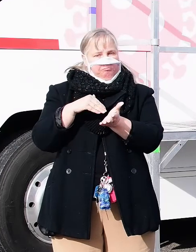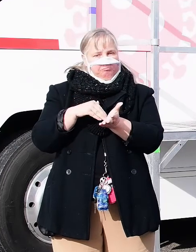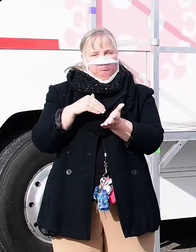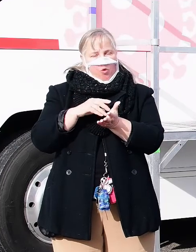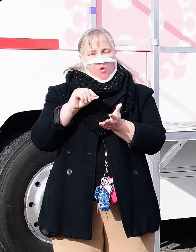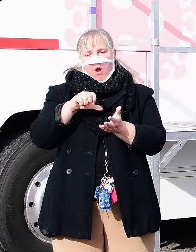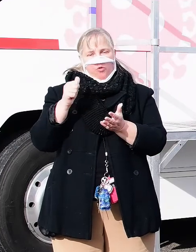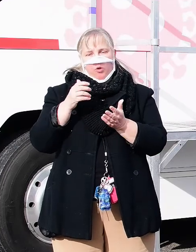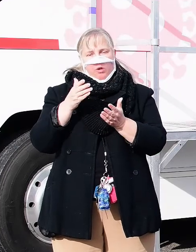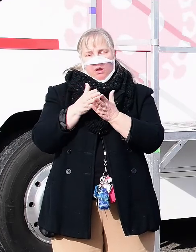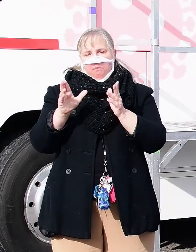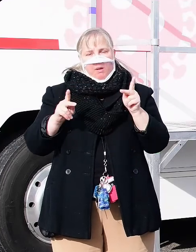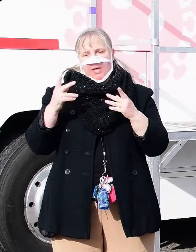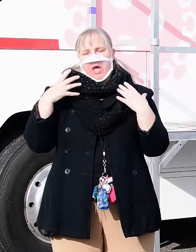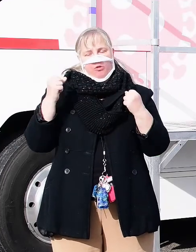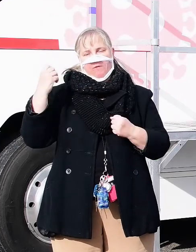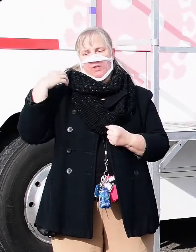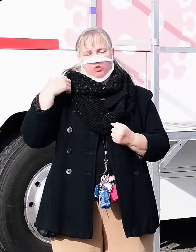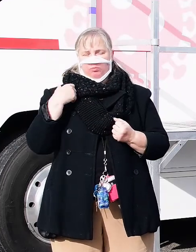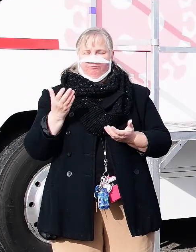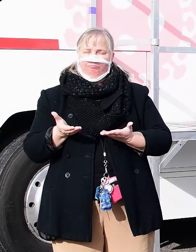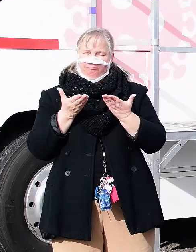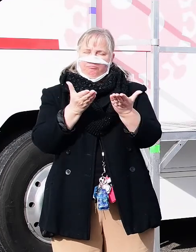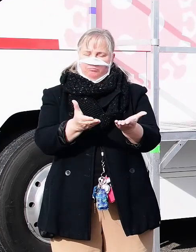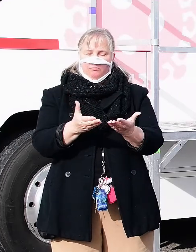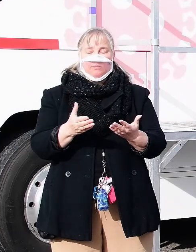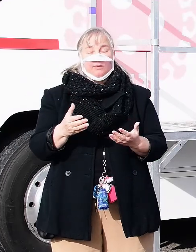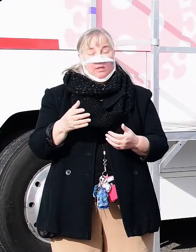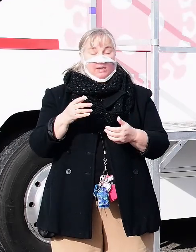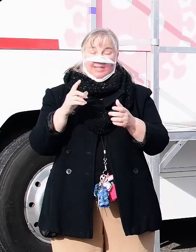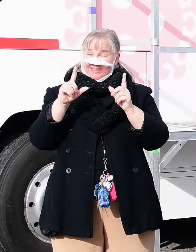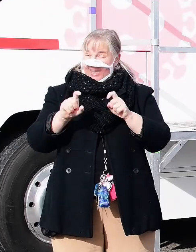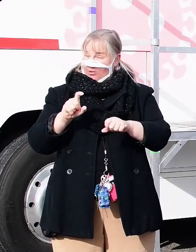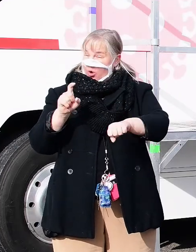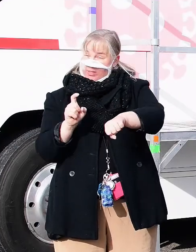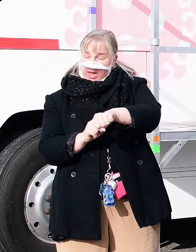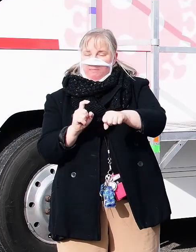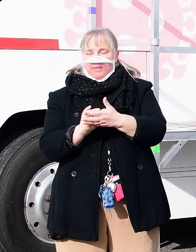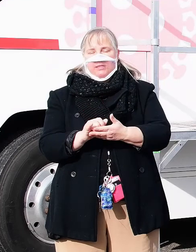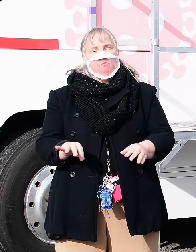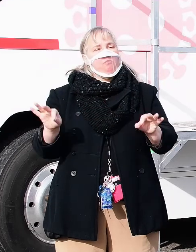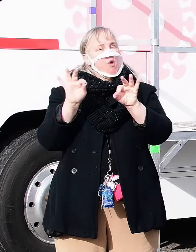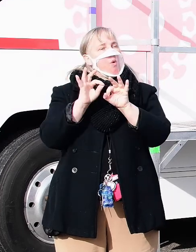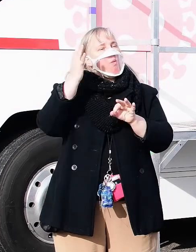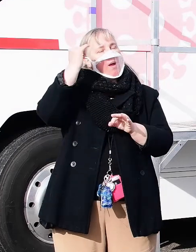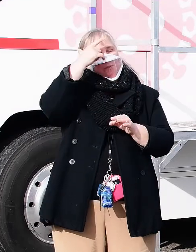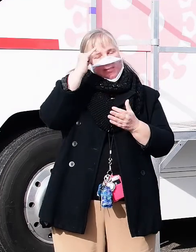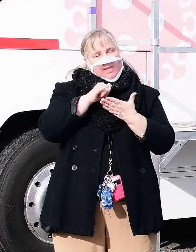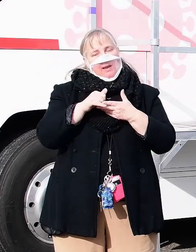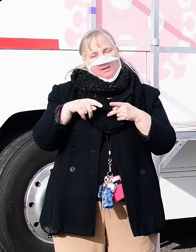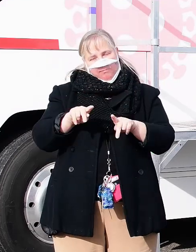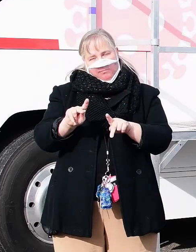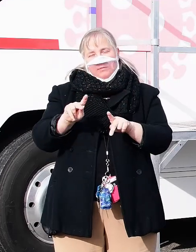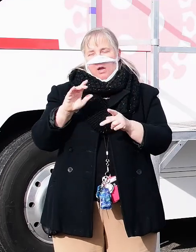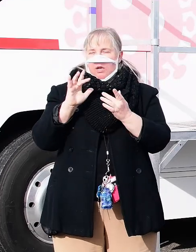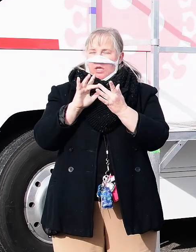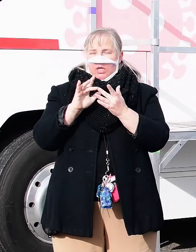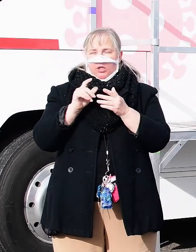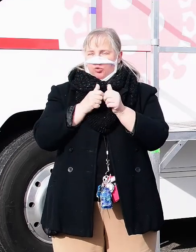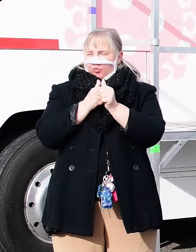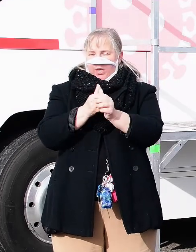official. Timely testing is important because it allows our contact tracers to track the spread of the